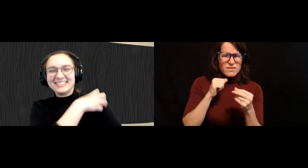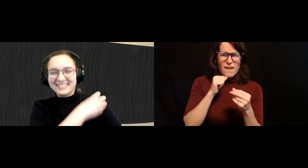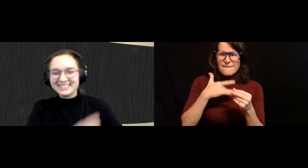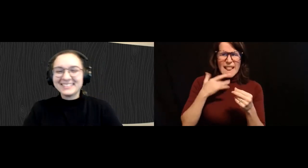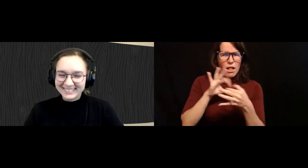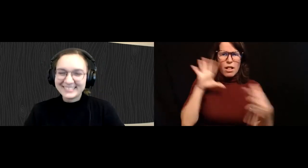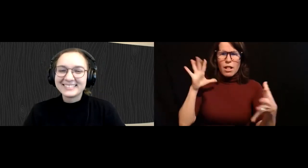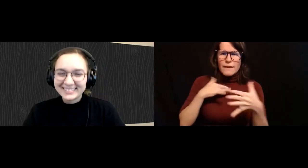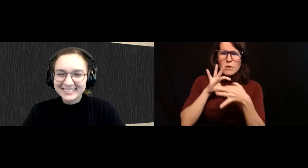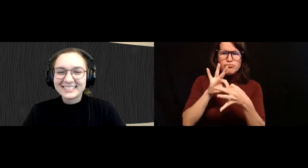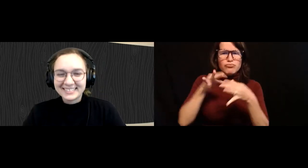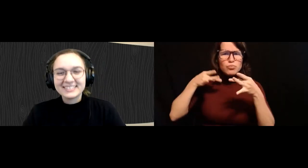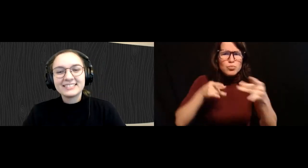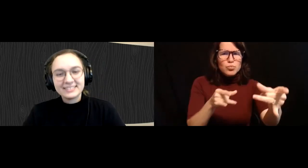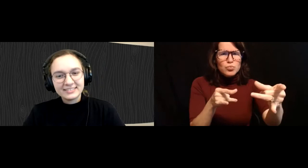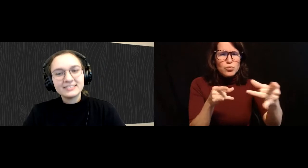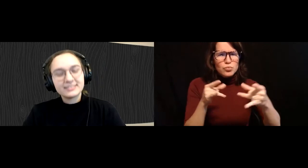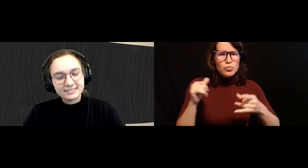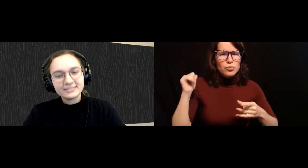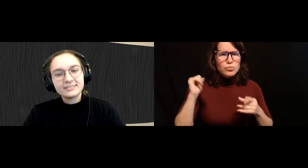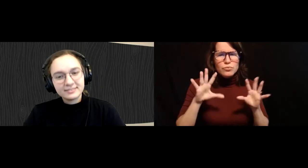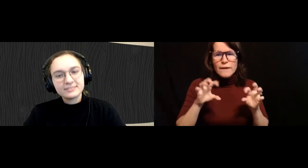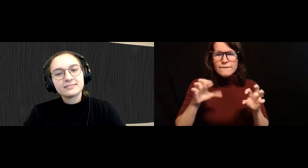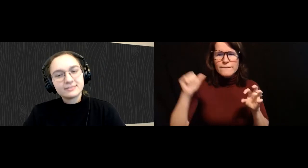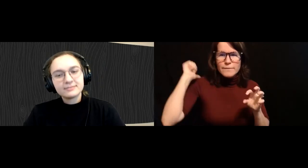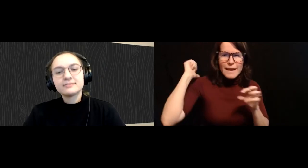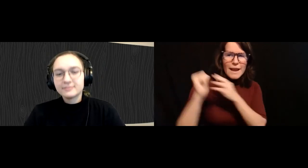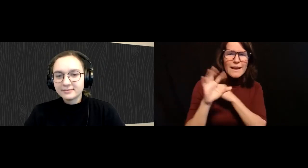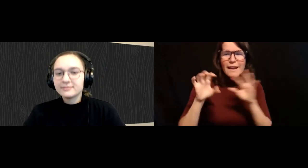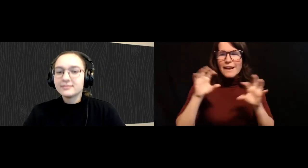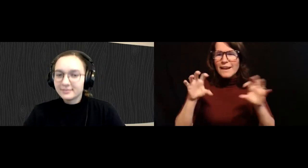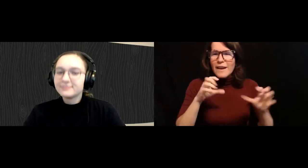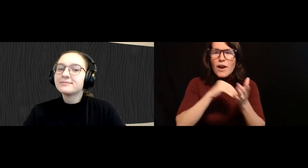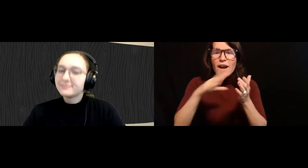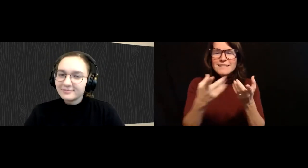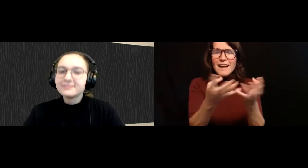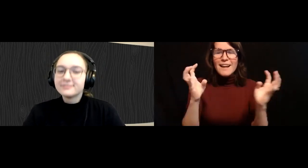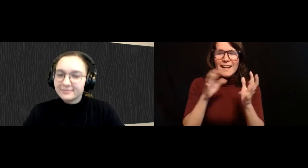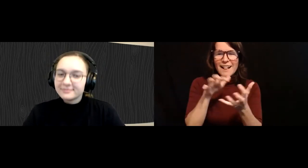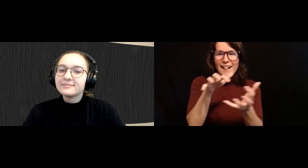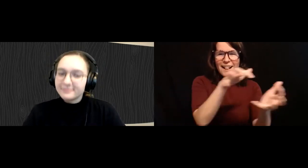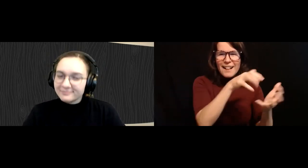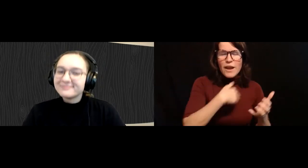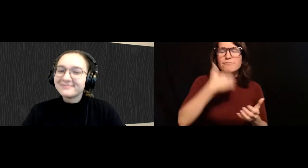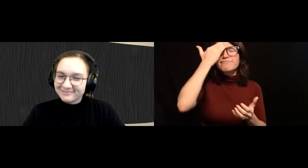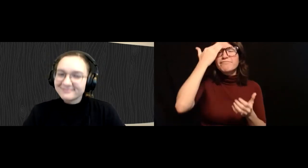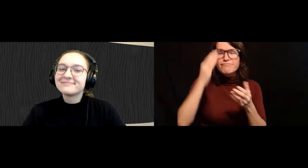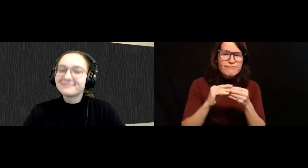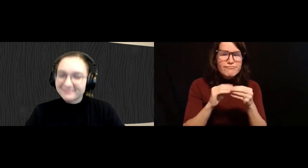if a student is laughing, it's like a scratch. And I am completely engaged. So if they kind of do like the scratch on my